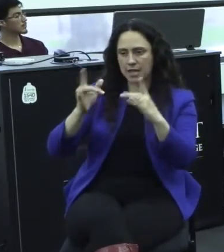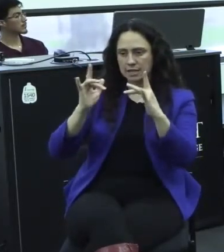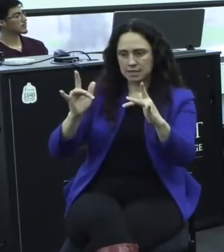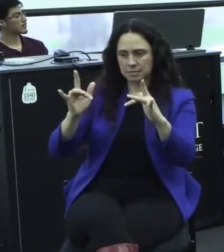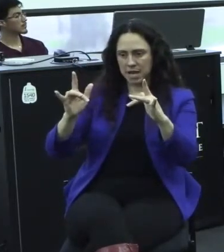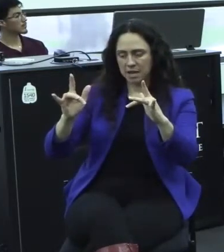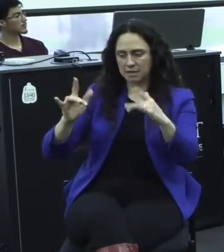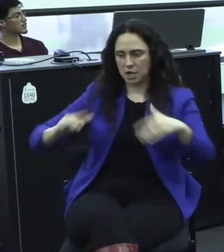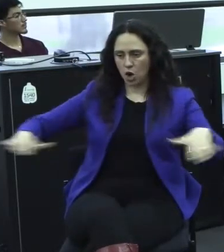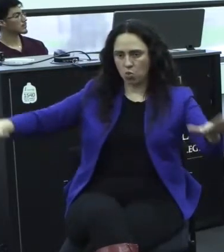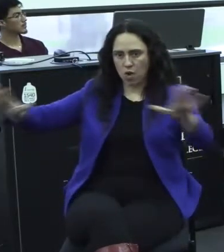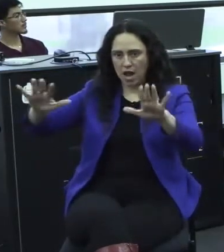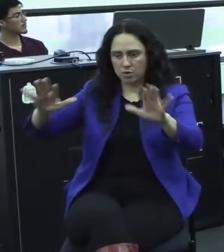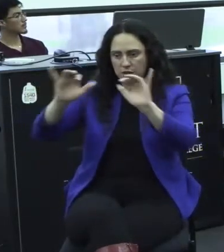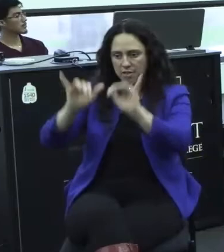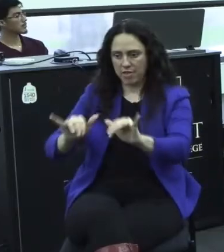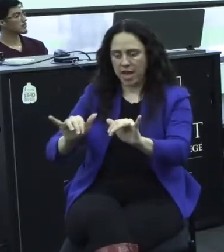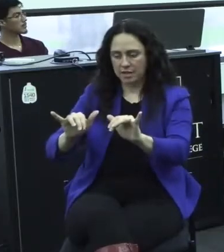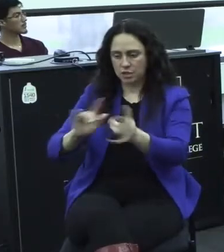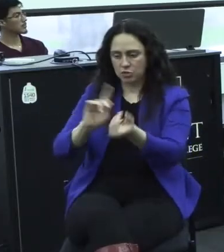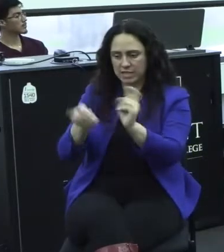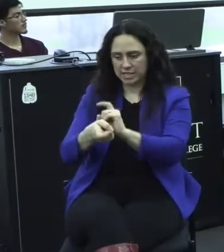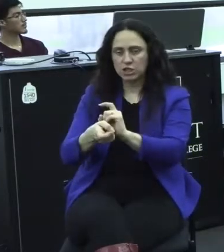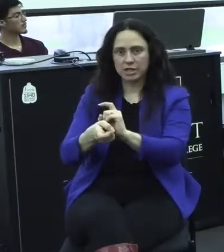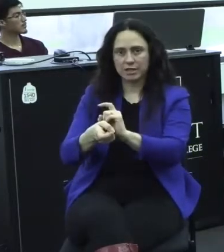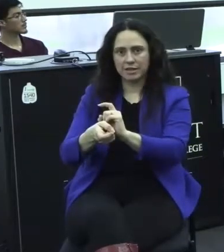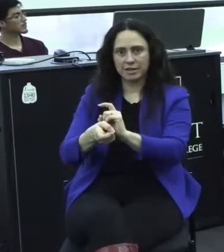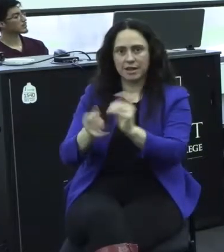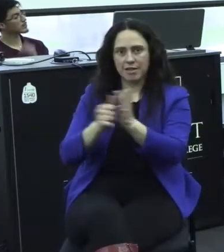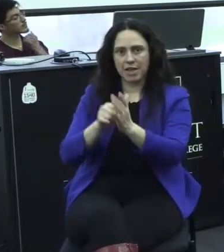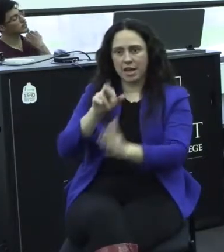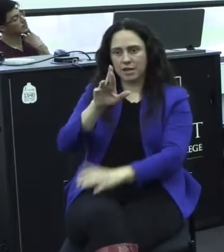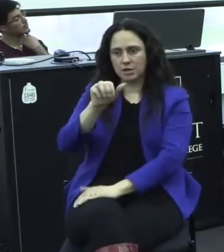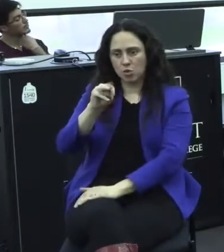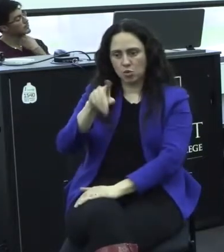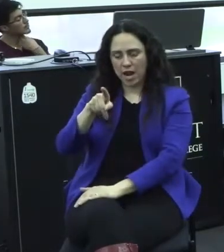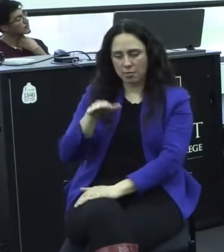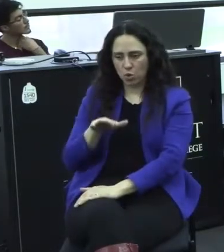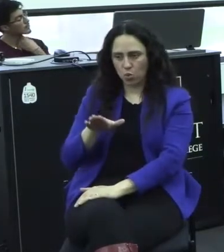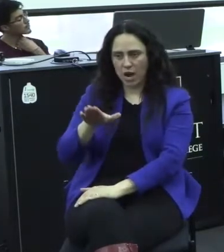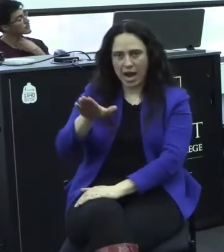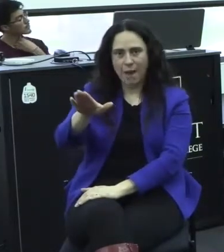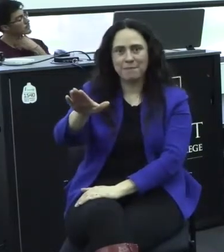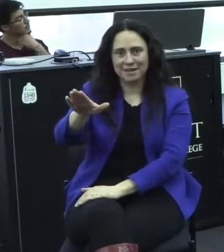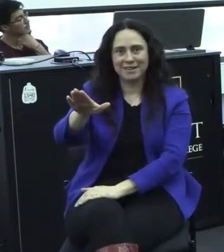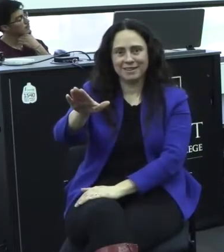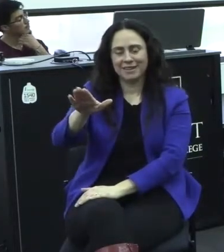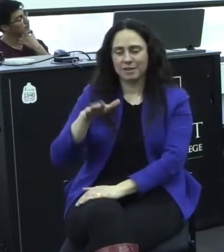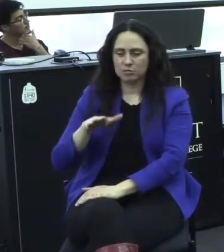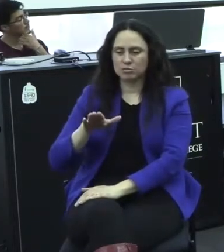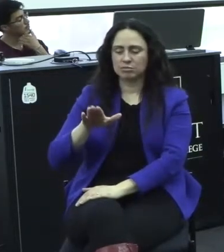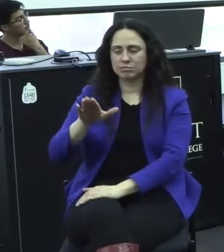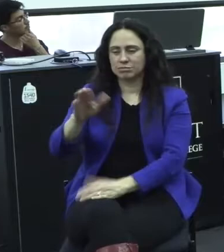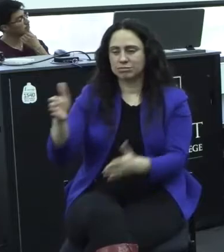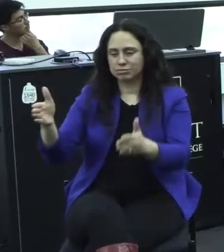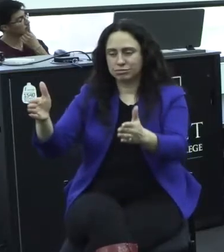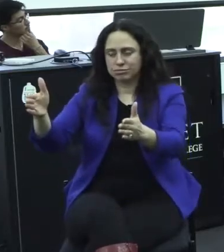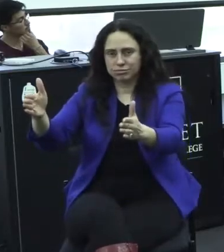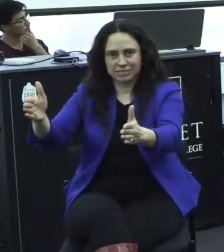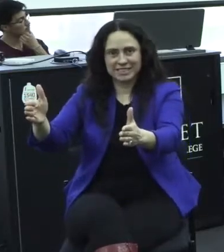that that transition, right? Which is this kind of ramp that meanders throughout the space.